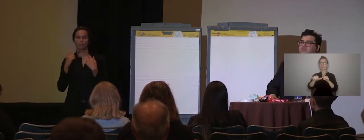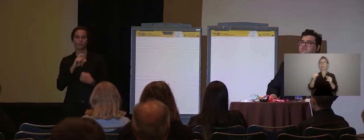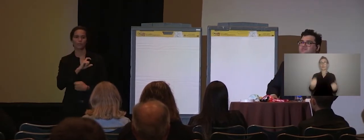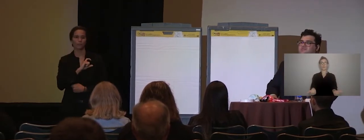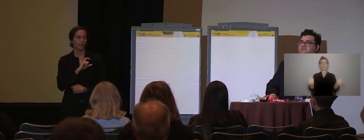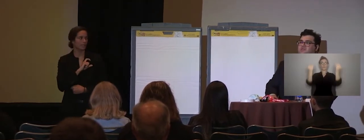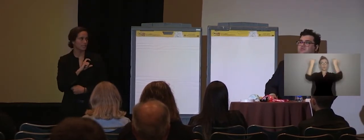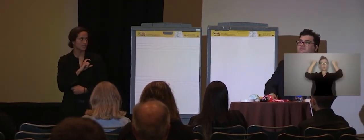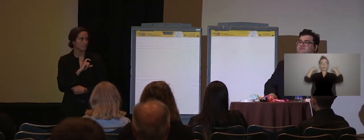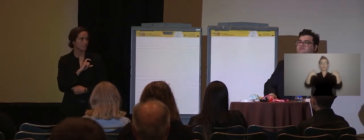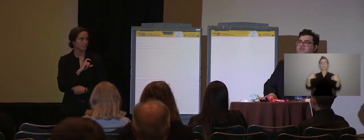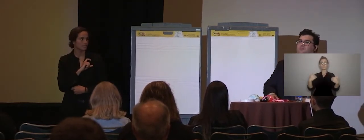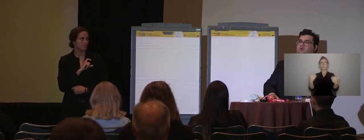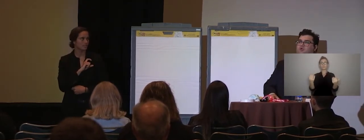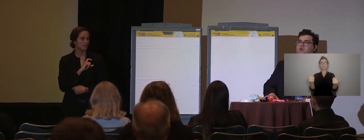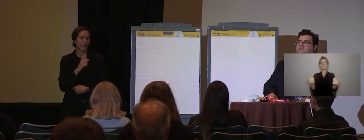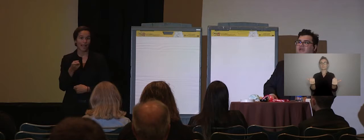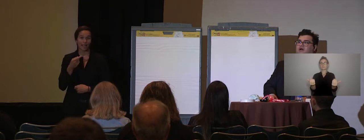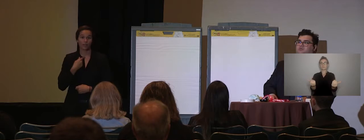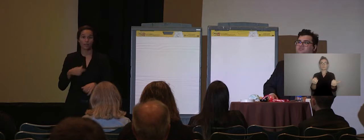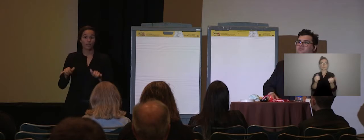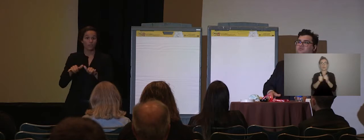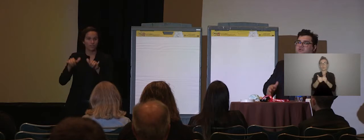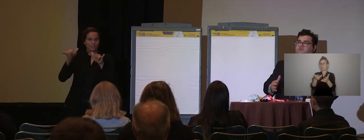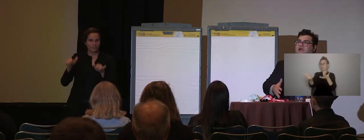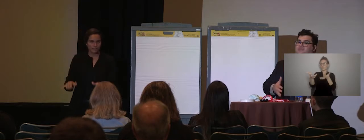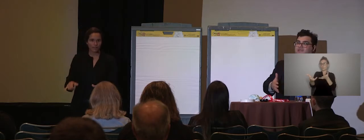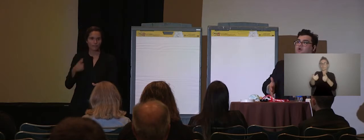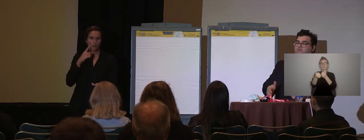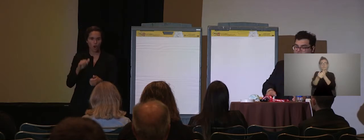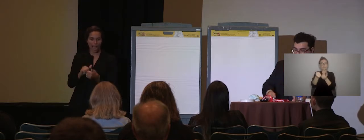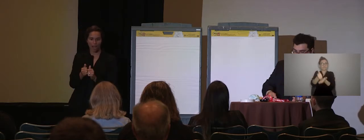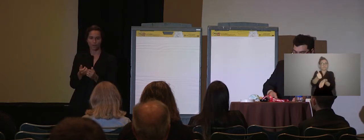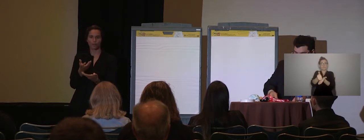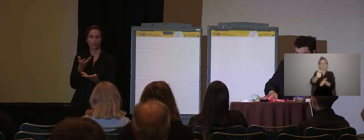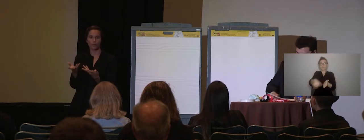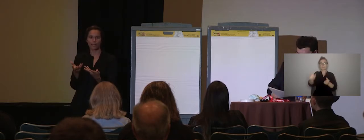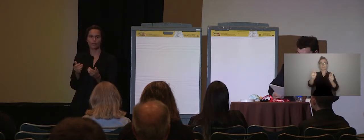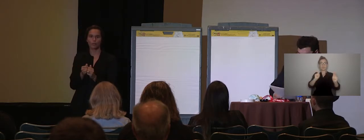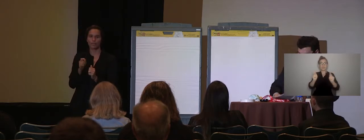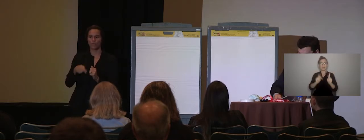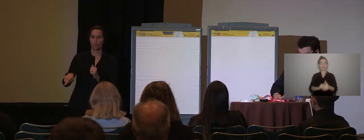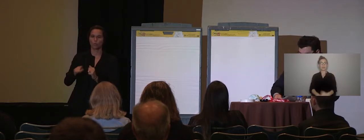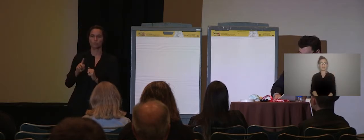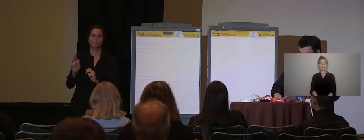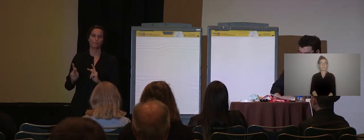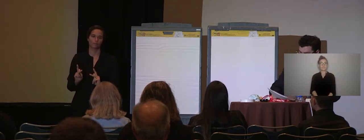the existing framework of how to interact and help these people.